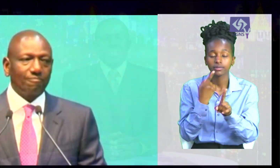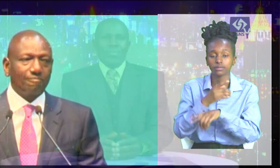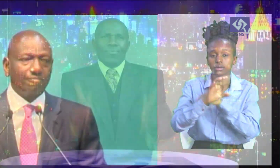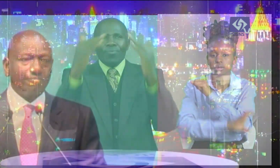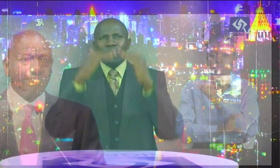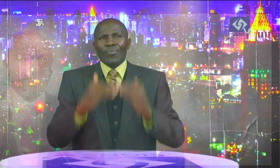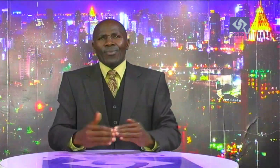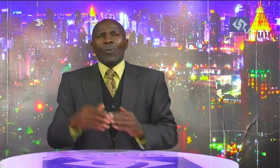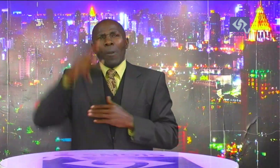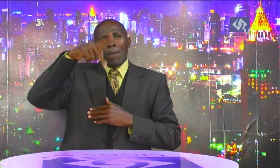adapt.